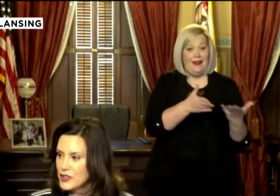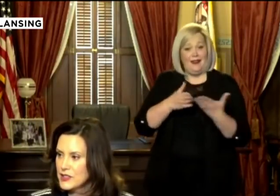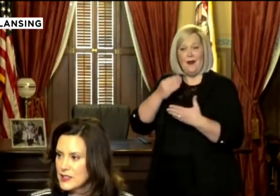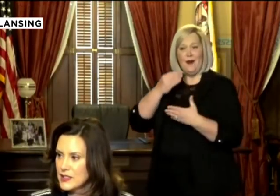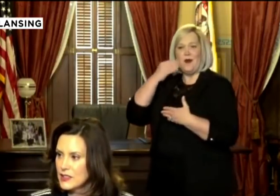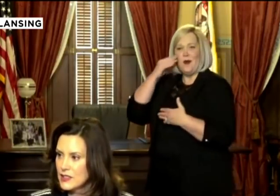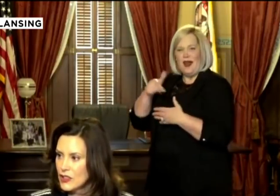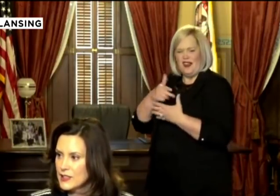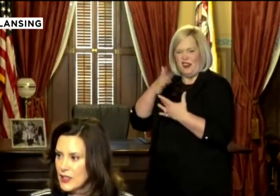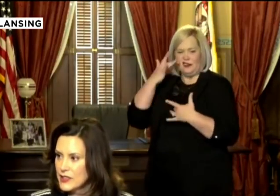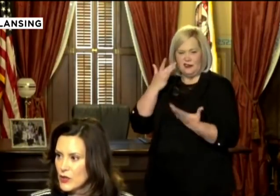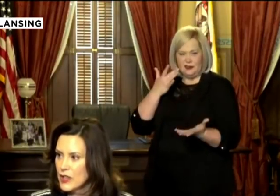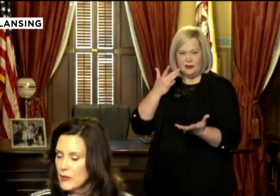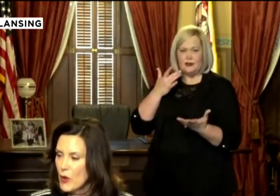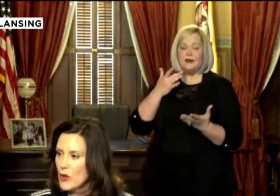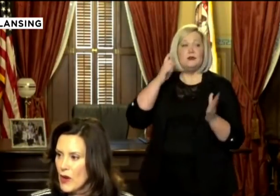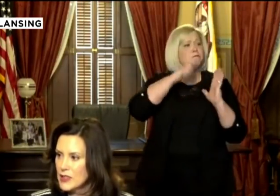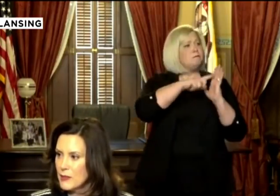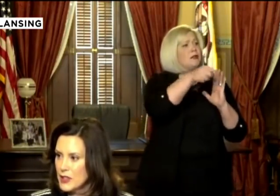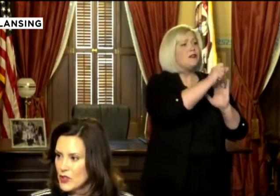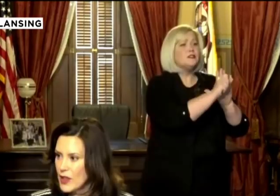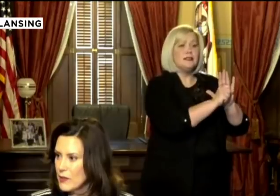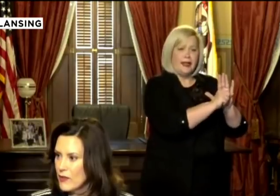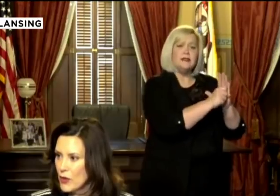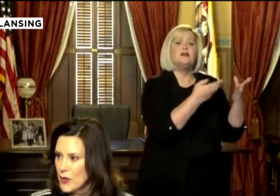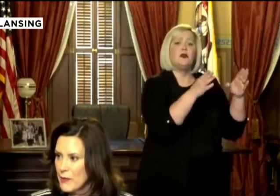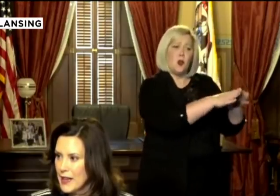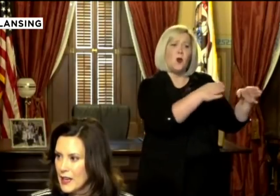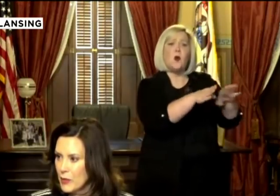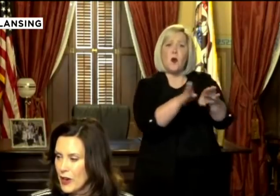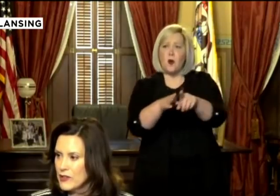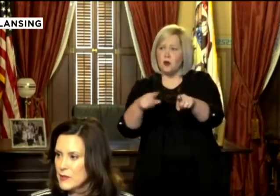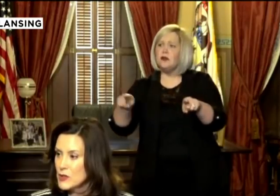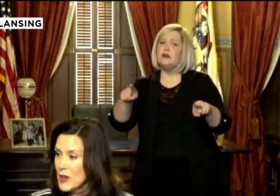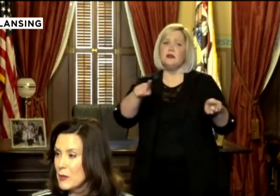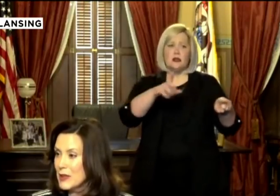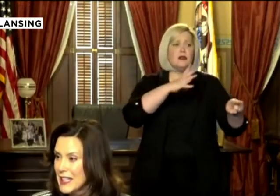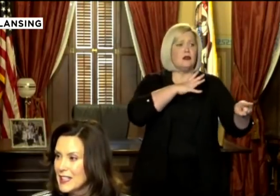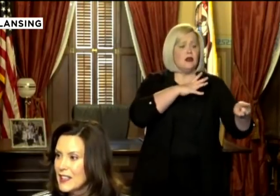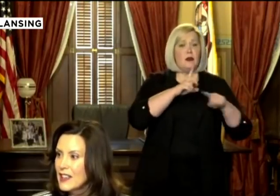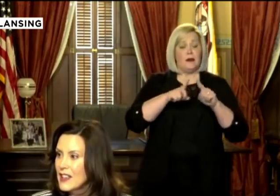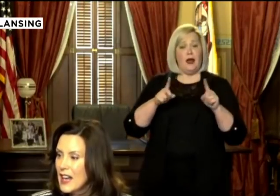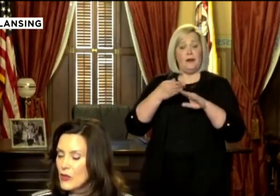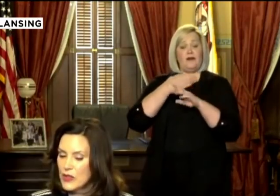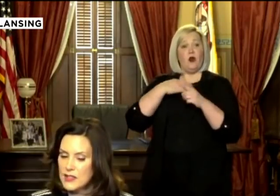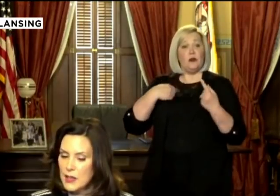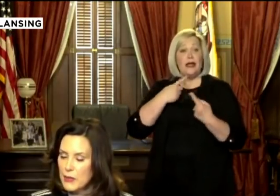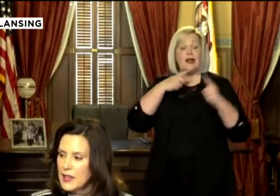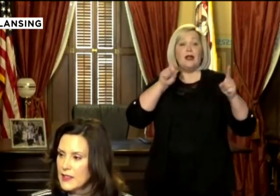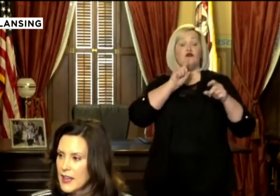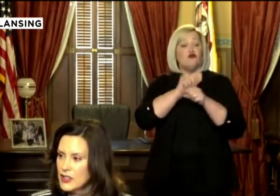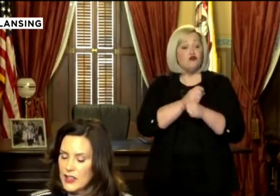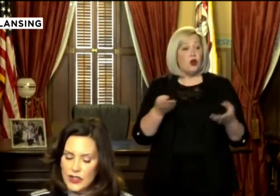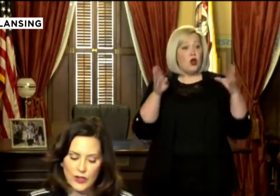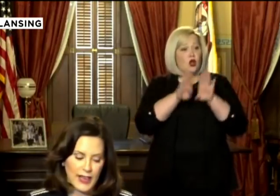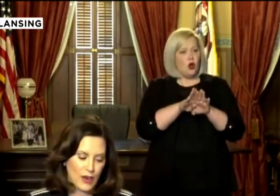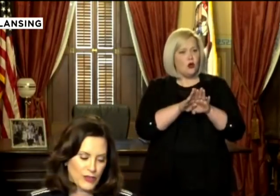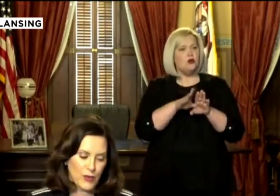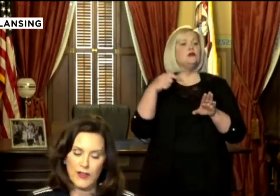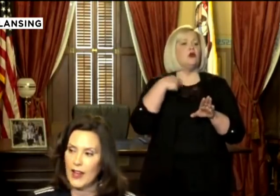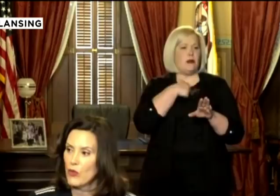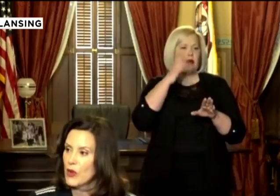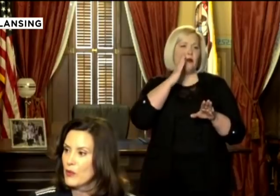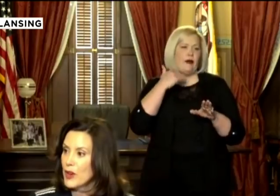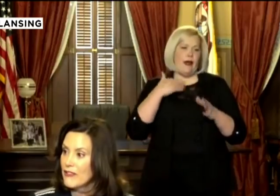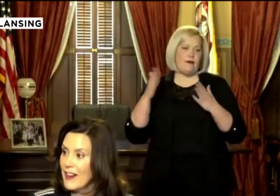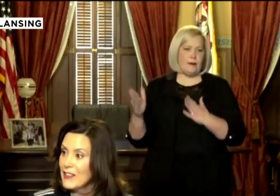take actions to curtail the school year, but we wanted to make sure that before we made any pronouncements, we had a plan. And it was a plan that took into